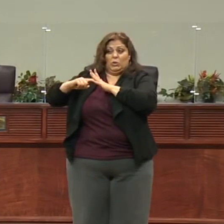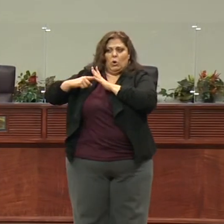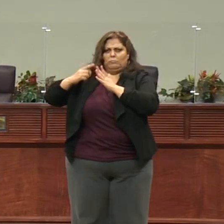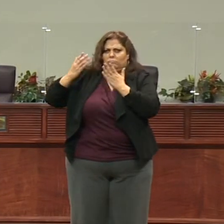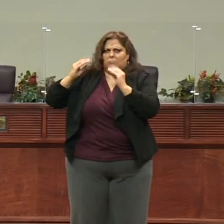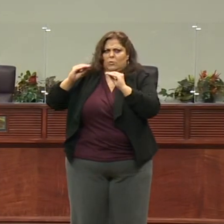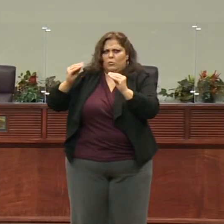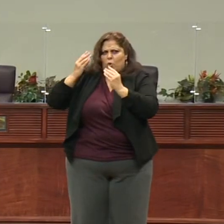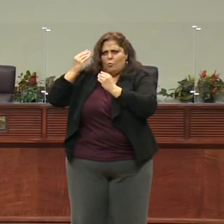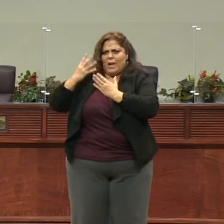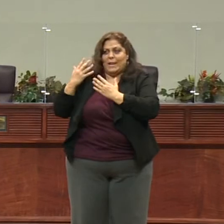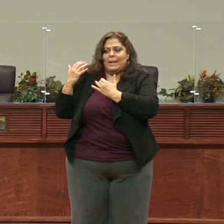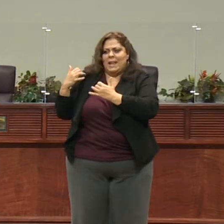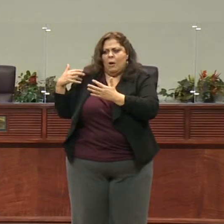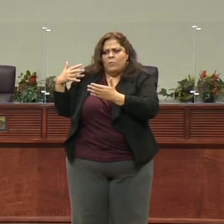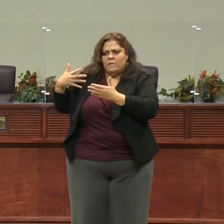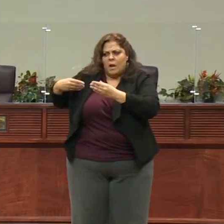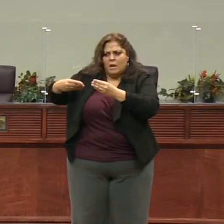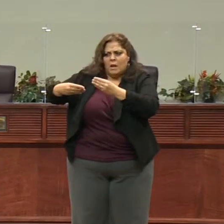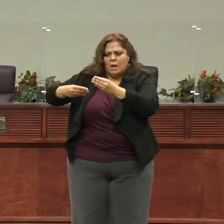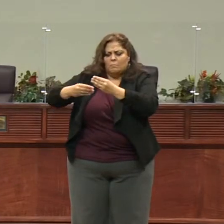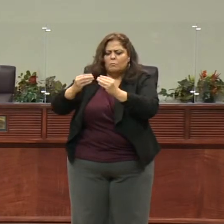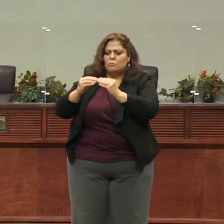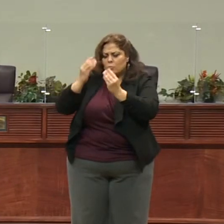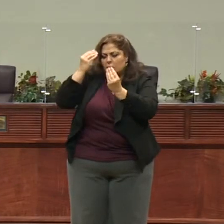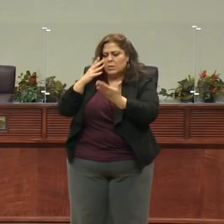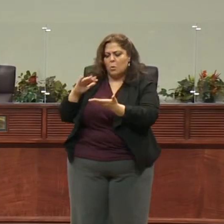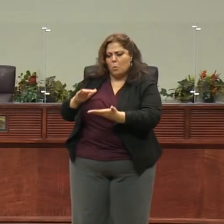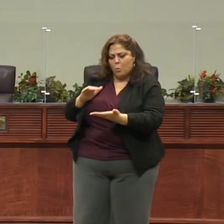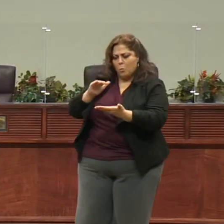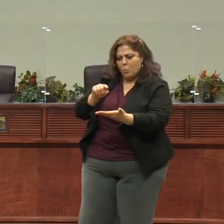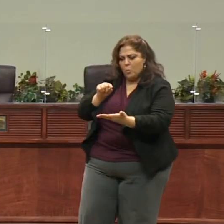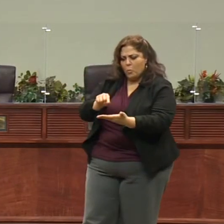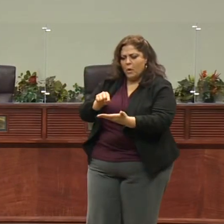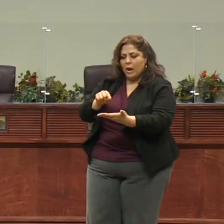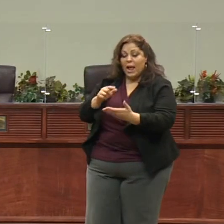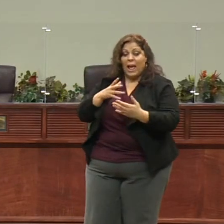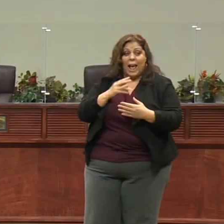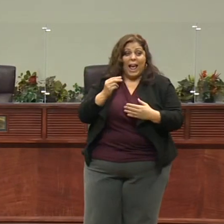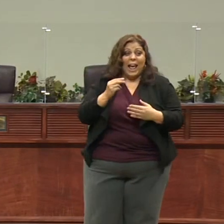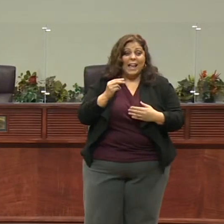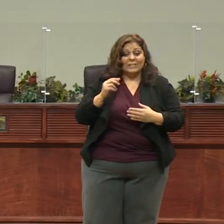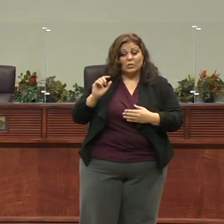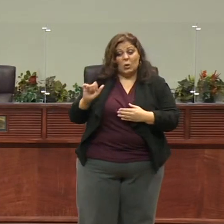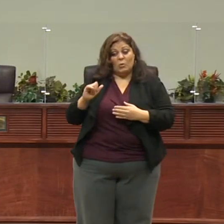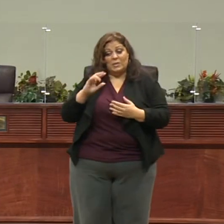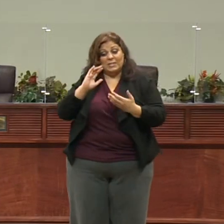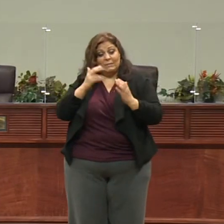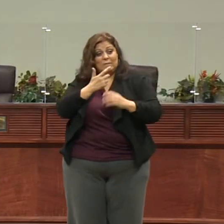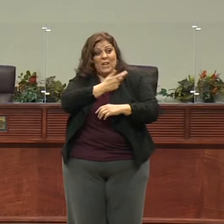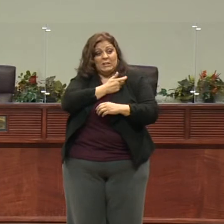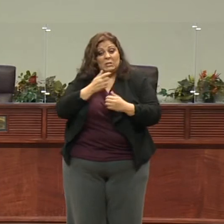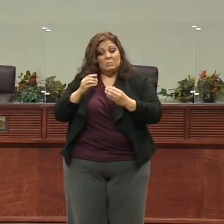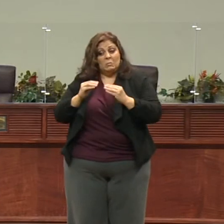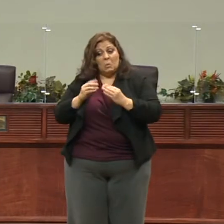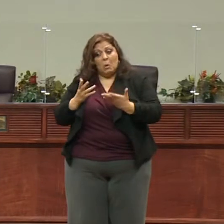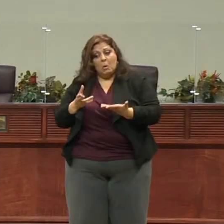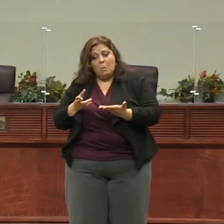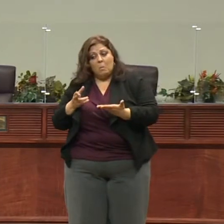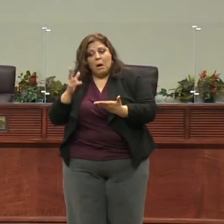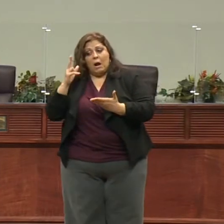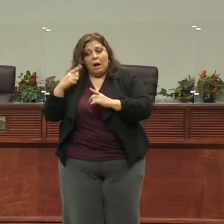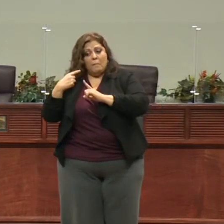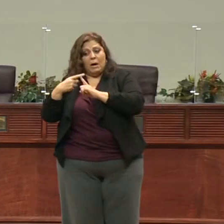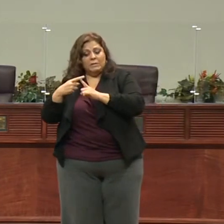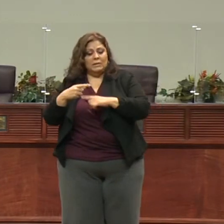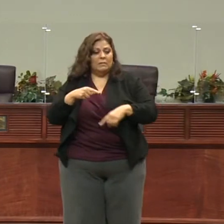potentially be that they are at higher risk than what we thought when it comes to COVID-19. So I think that that risk